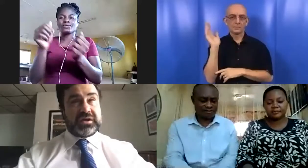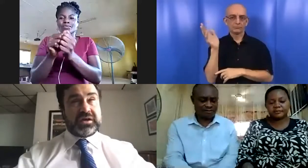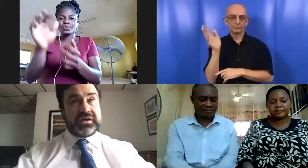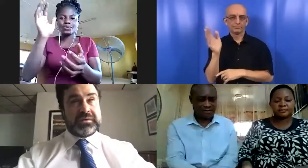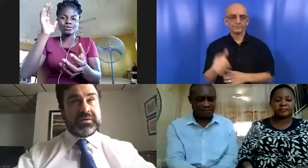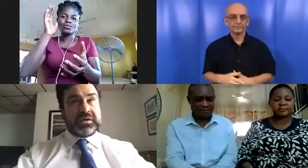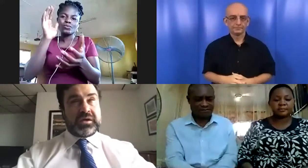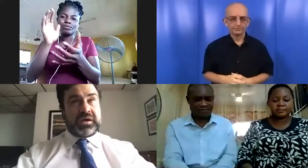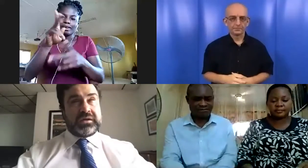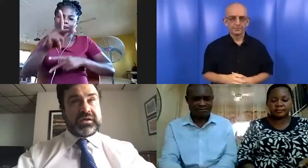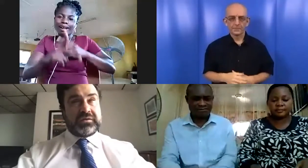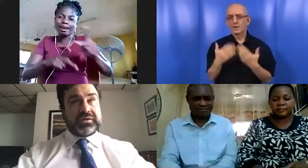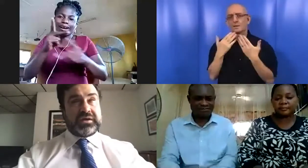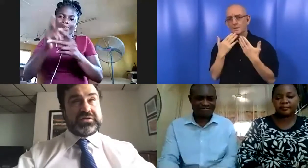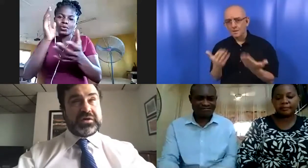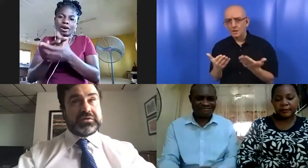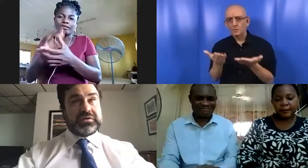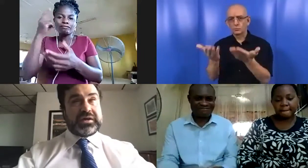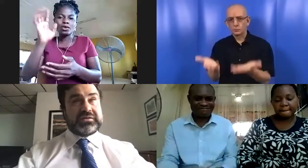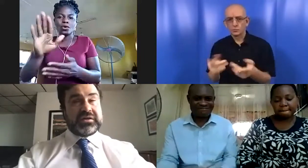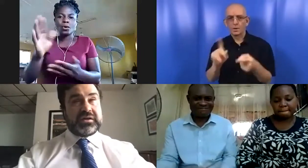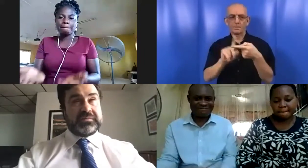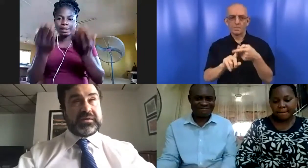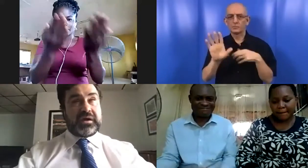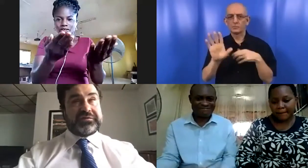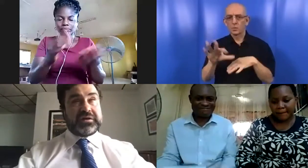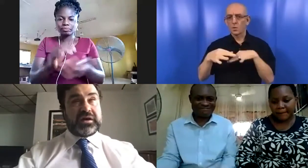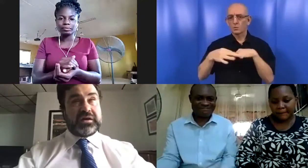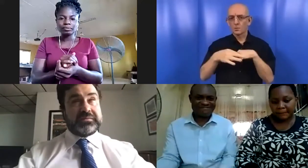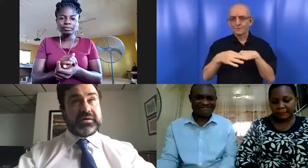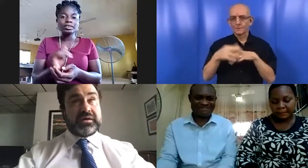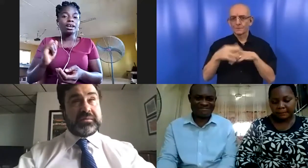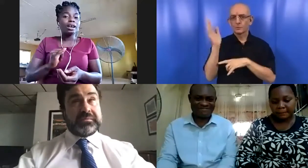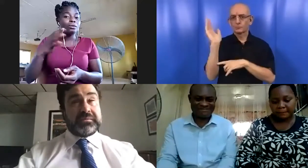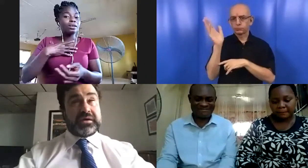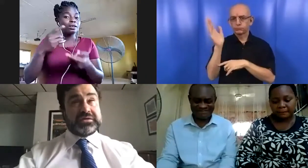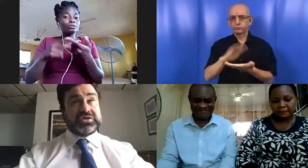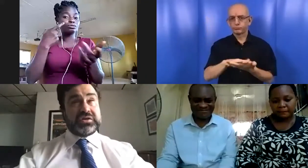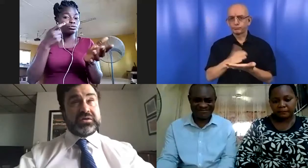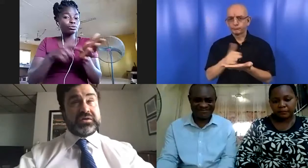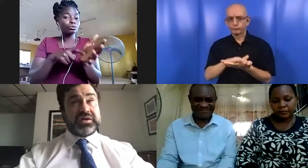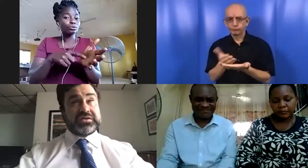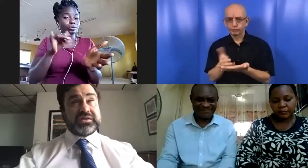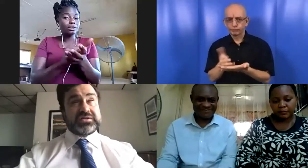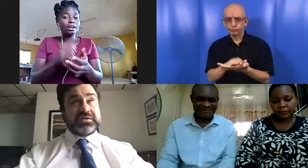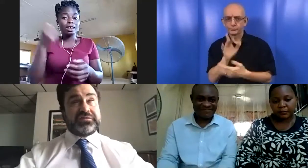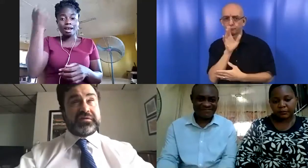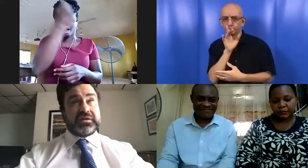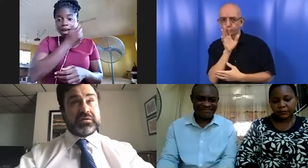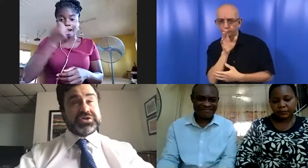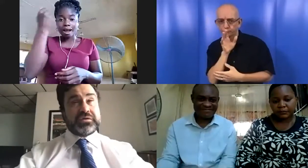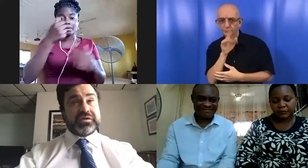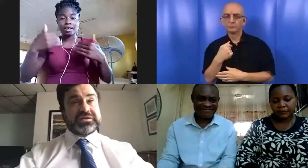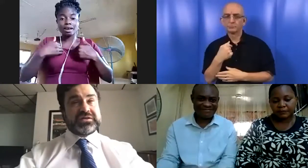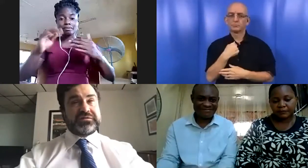presentation. And I would like to note that Africa has given us lots of,